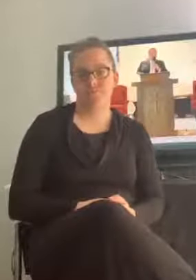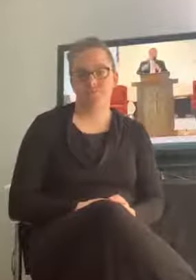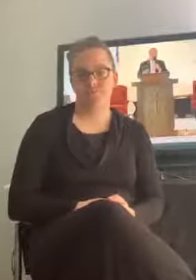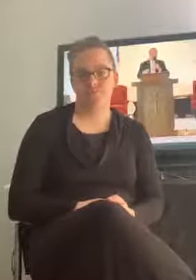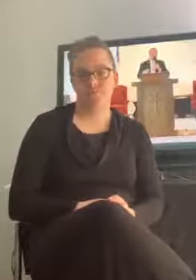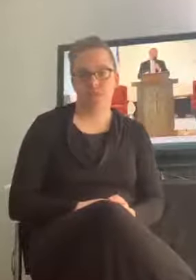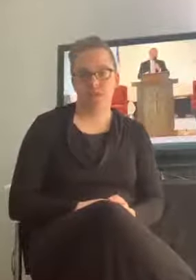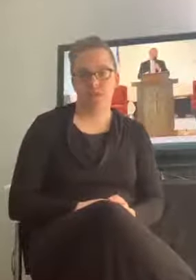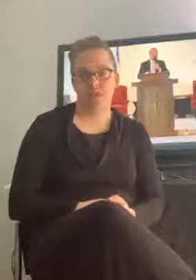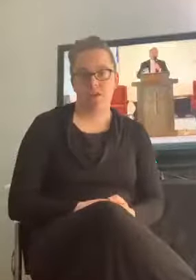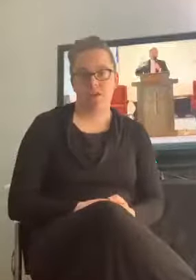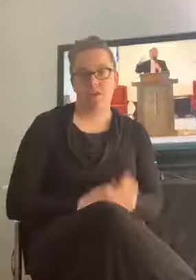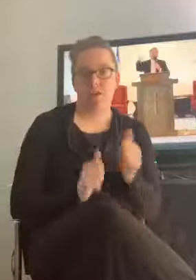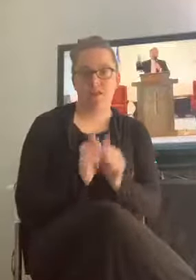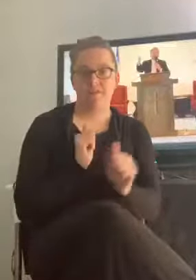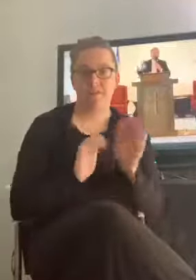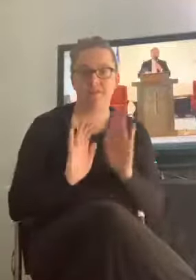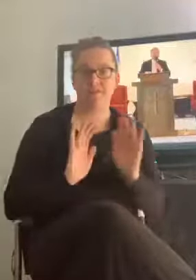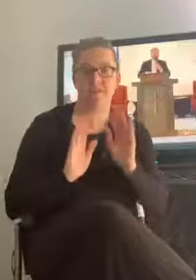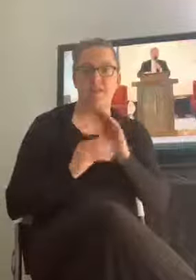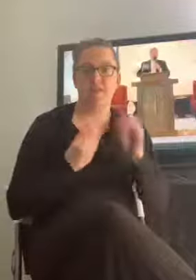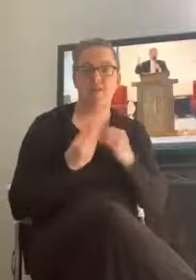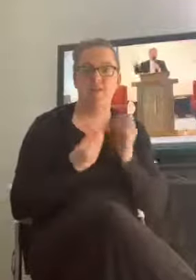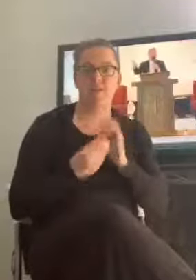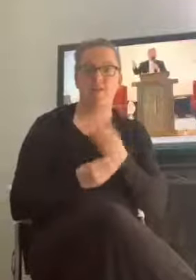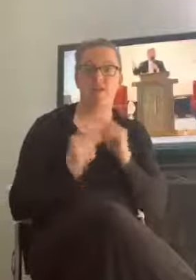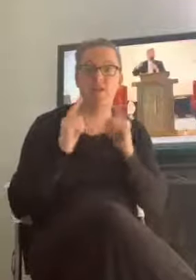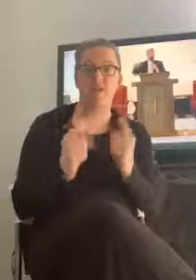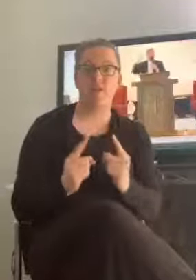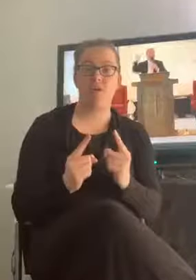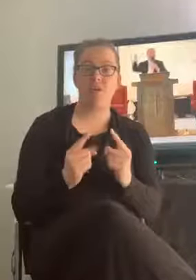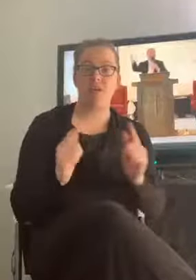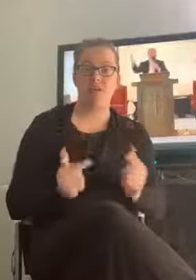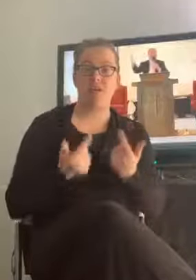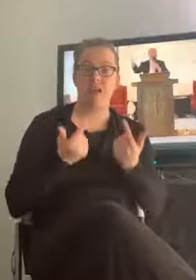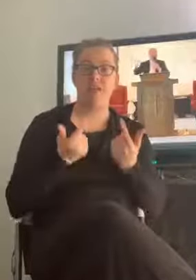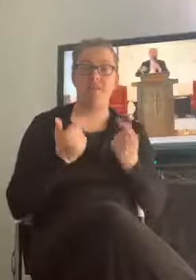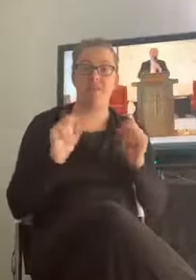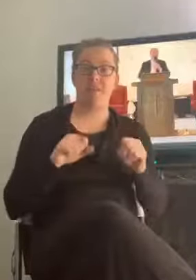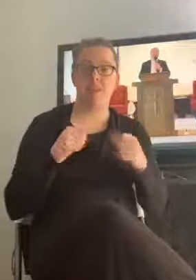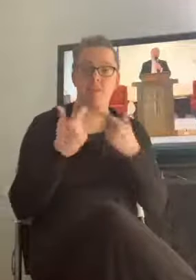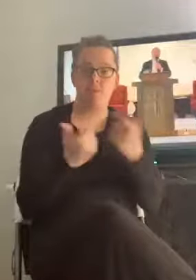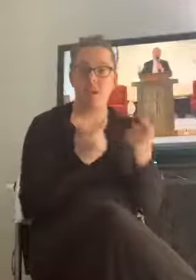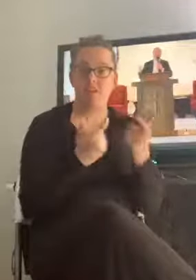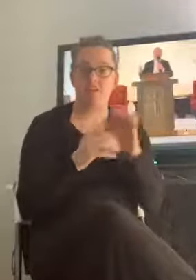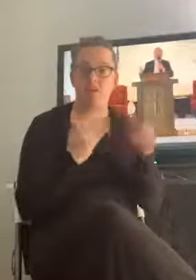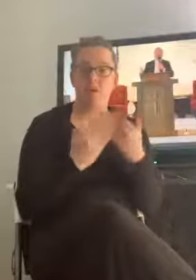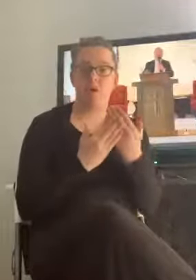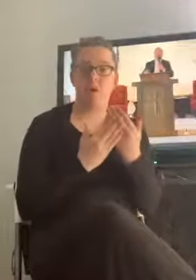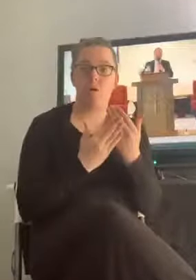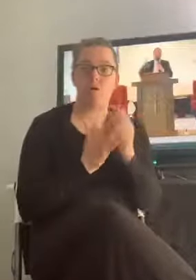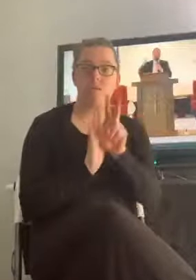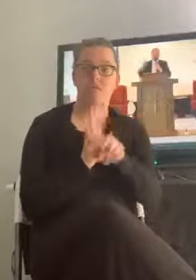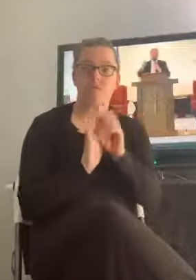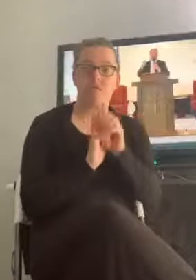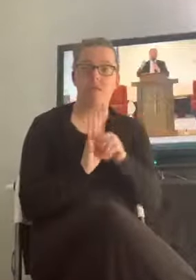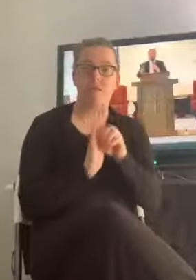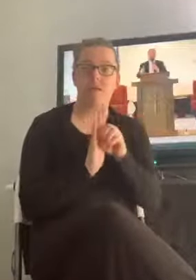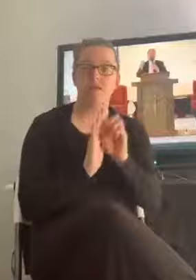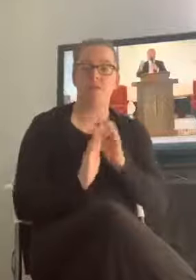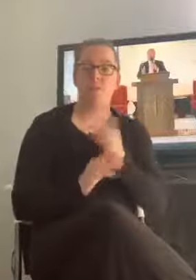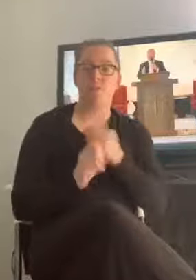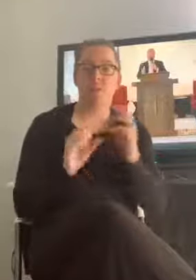every Sunday morning when we go live, if they're on Facebook, they'll get a notification that Apostolic Pentecostal Church just went live. We